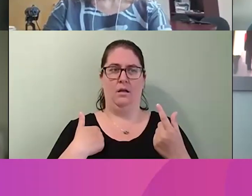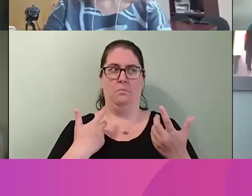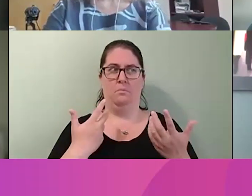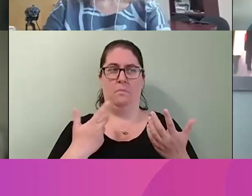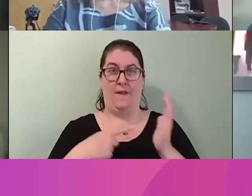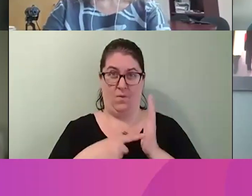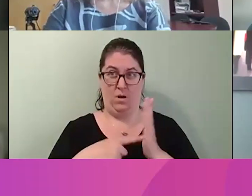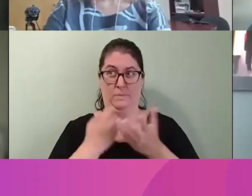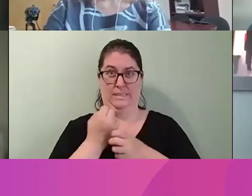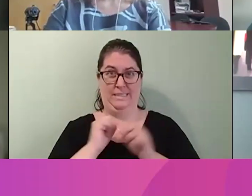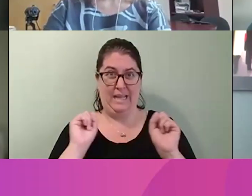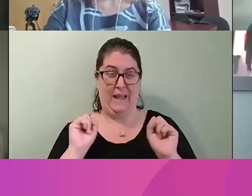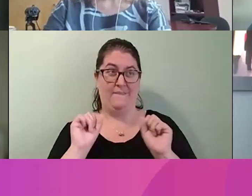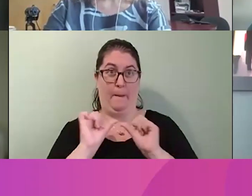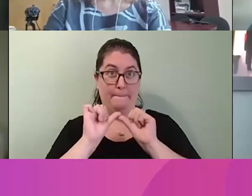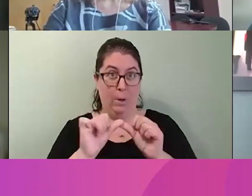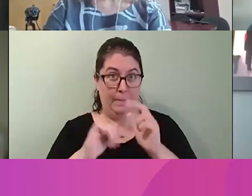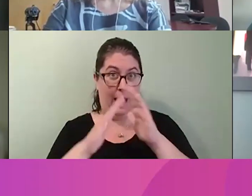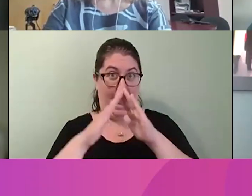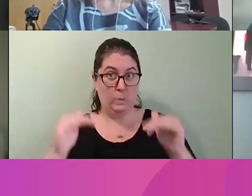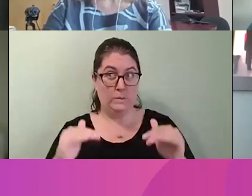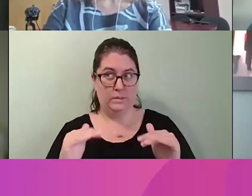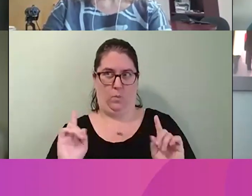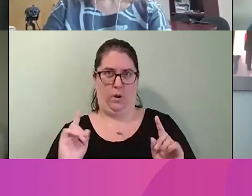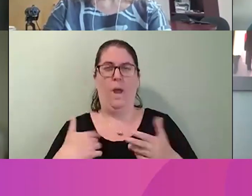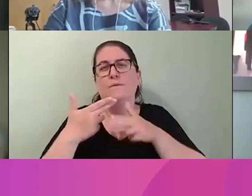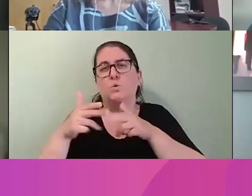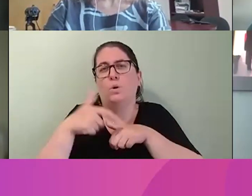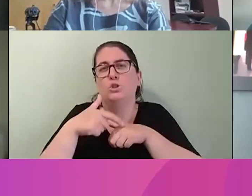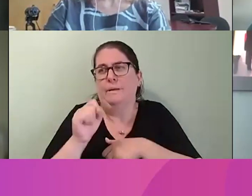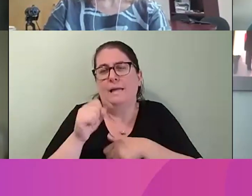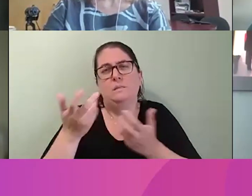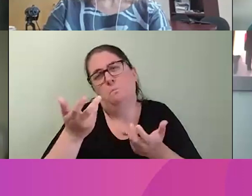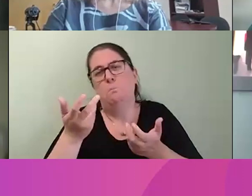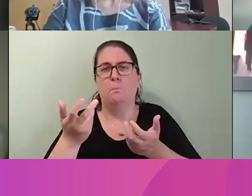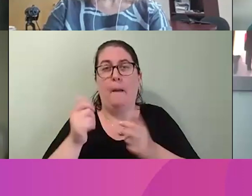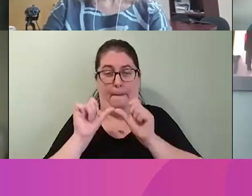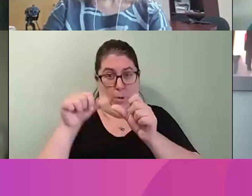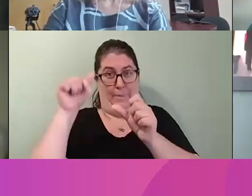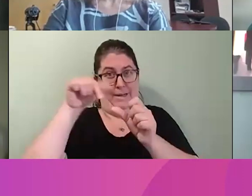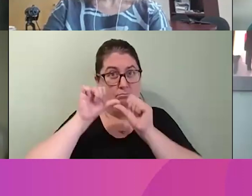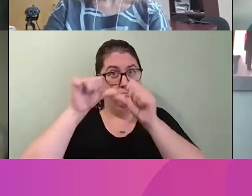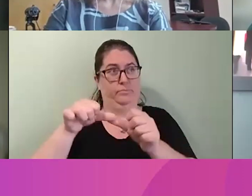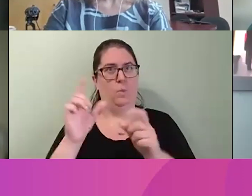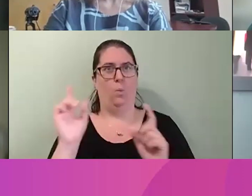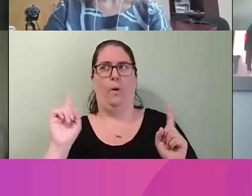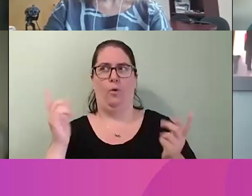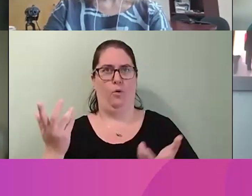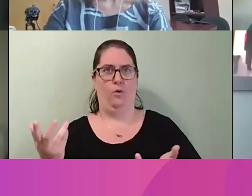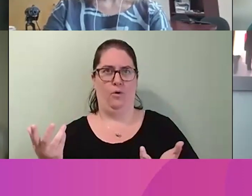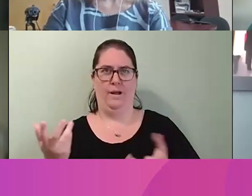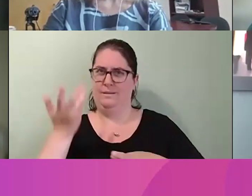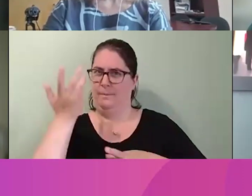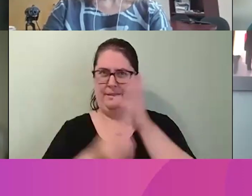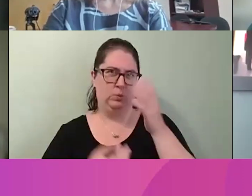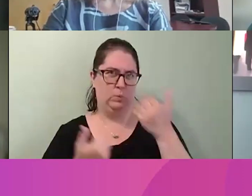is safe and permanent. We have short-term housing, but that permanent piece is really lacking.